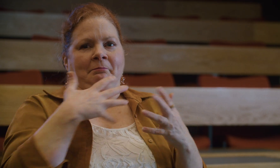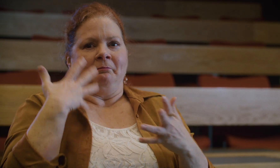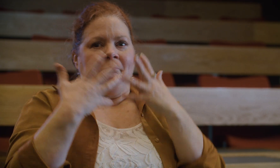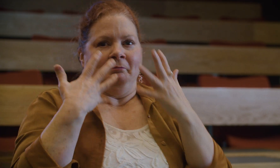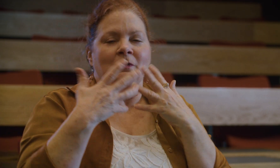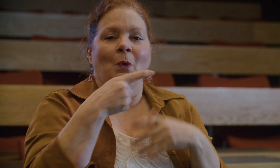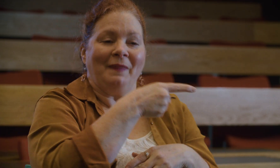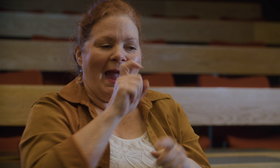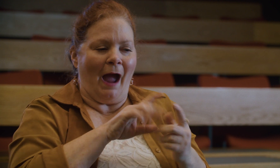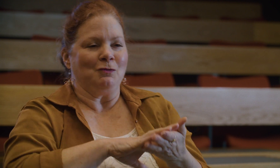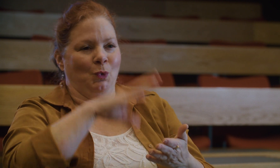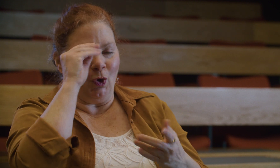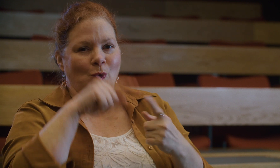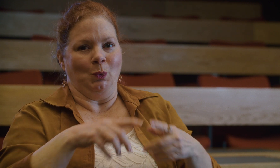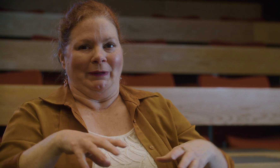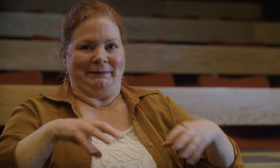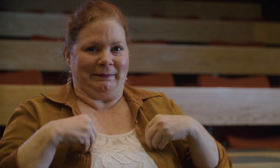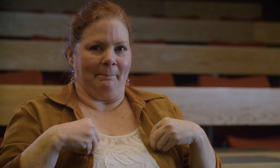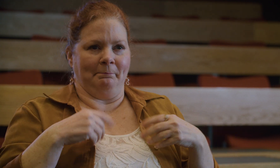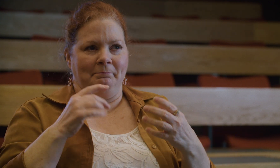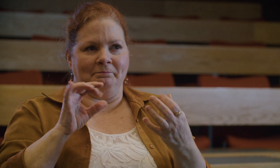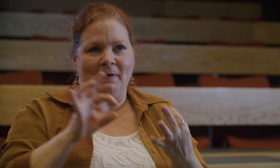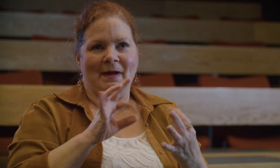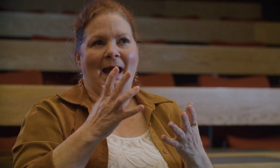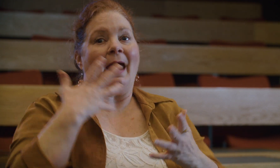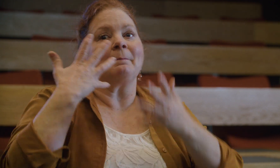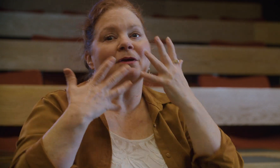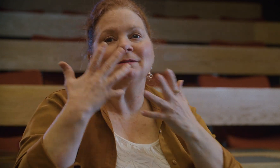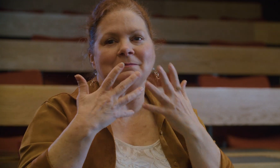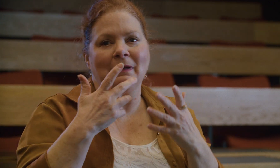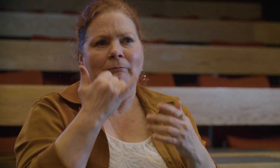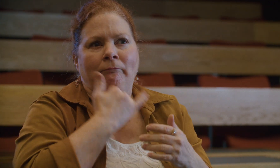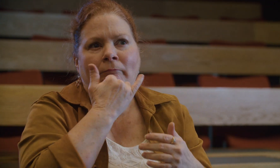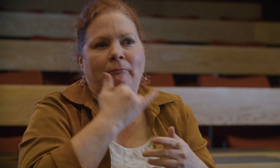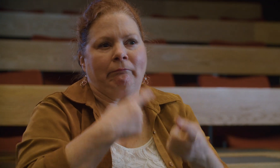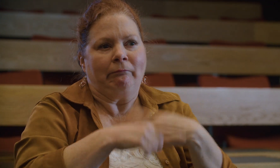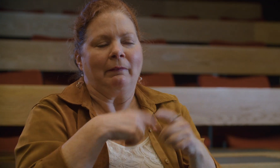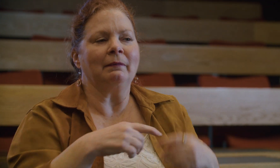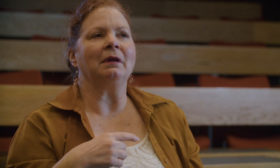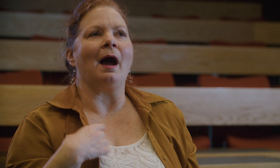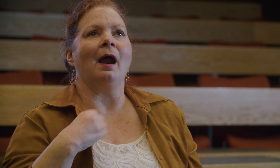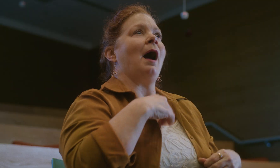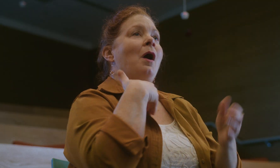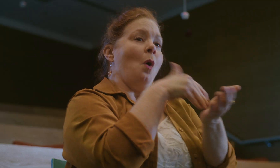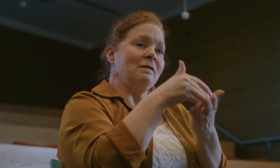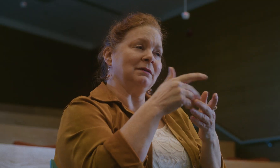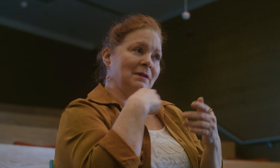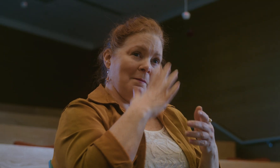coming in to learn sign language. They're sort of embarrassed to make those mistakes, but you have to be able to get that feedback in